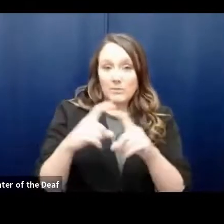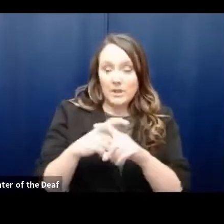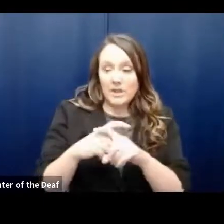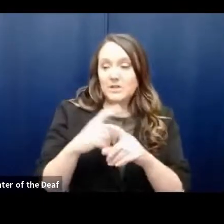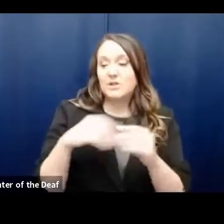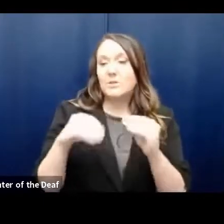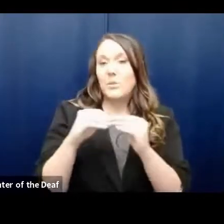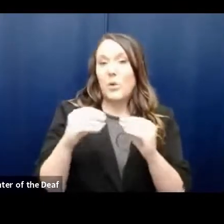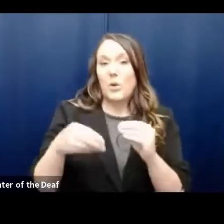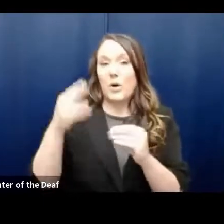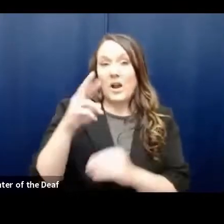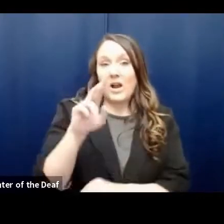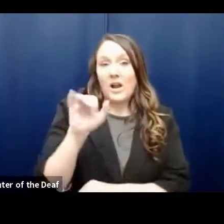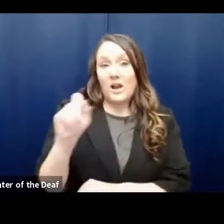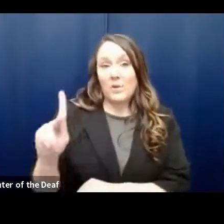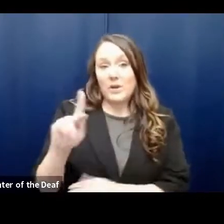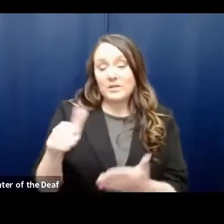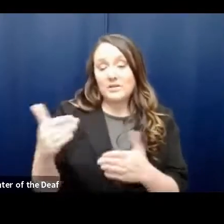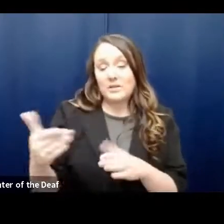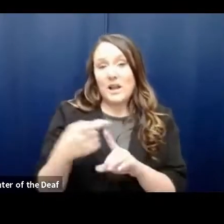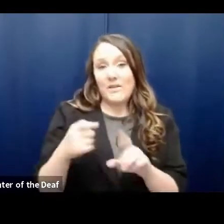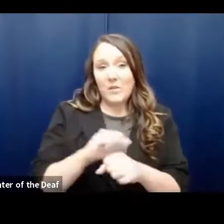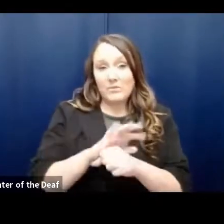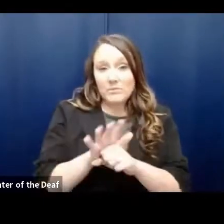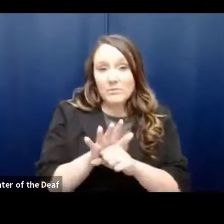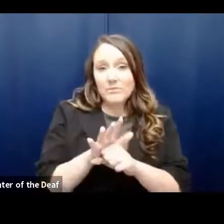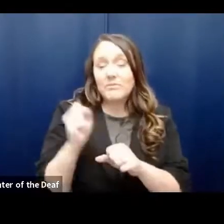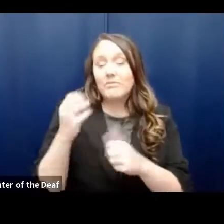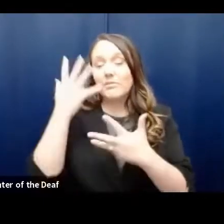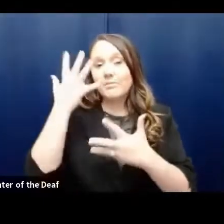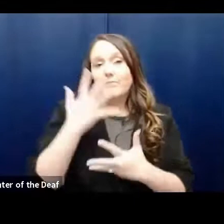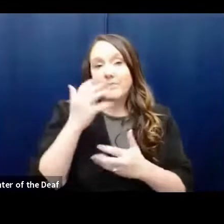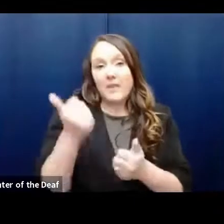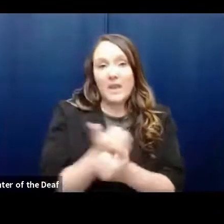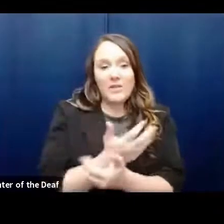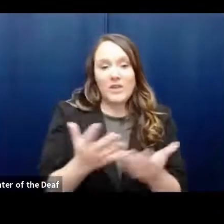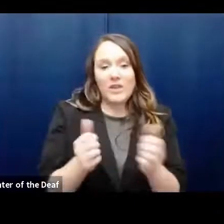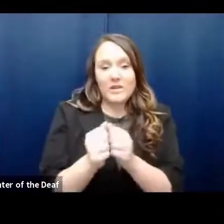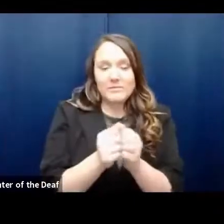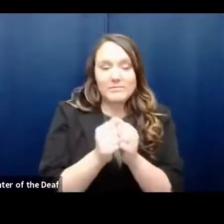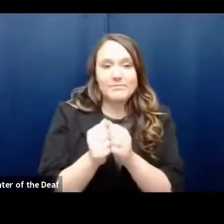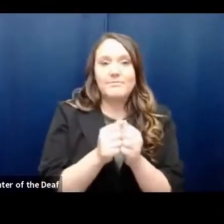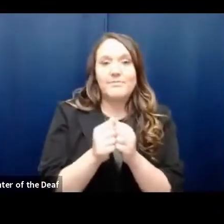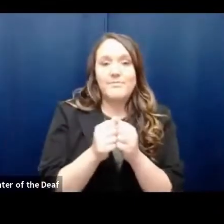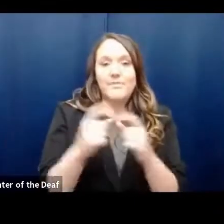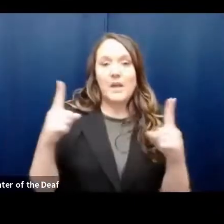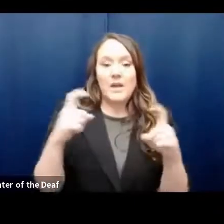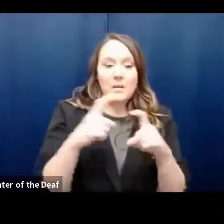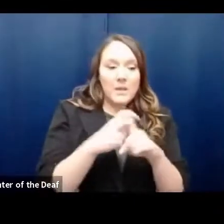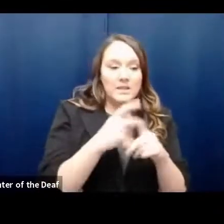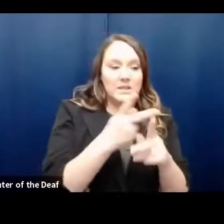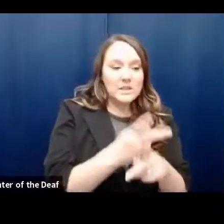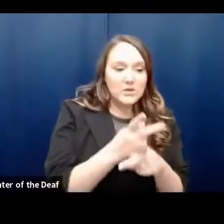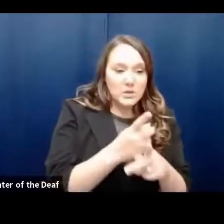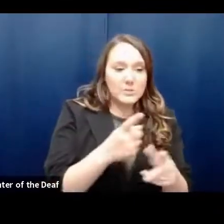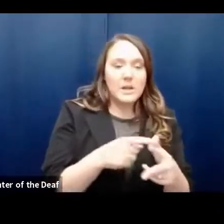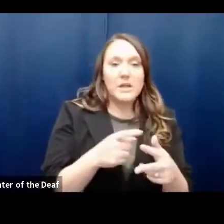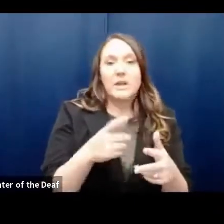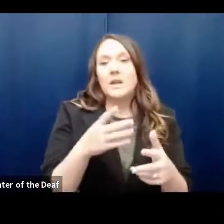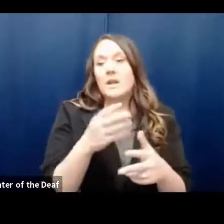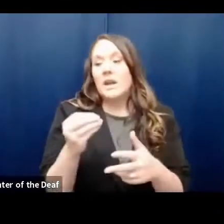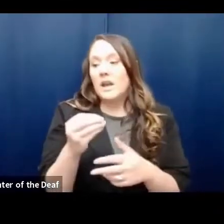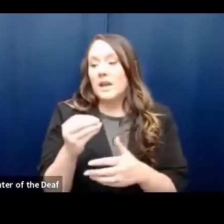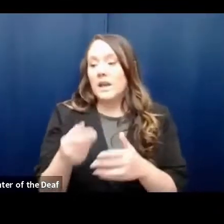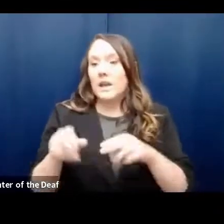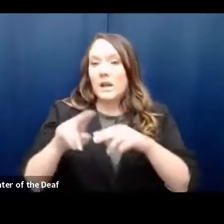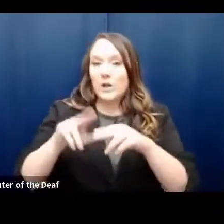risk for dying of COVID. So unfortunately, all of those things combined, the complexity of treating COVID and some increase